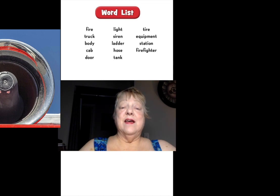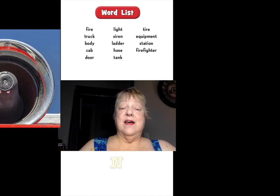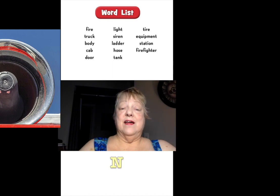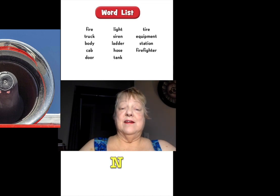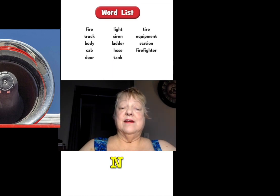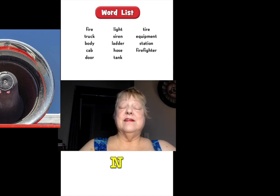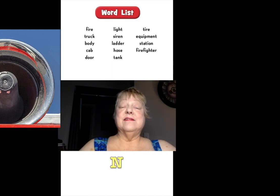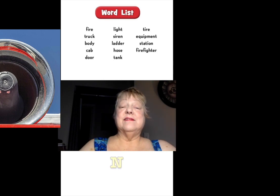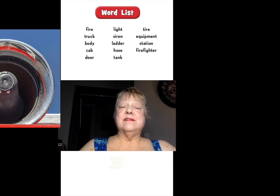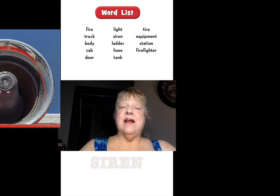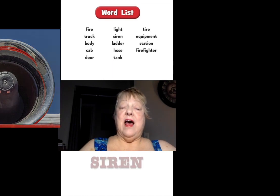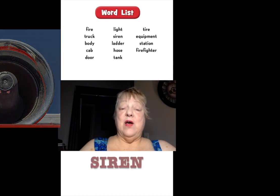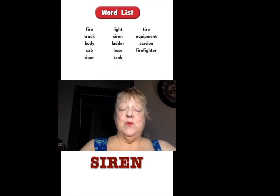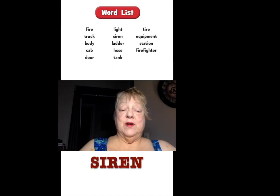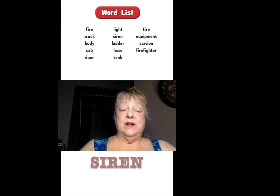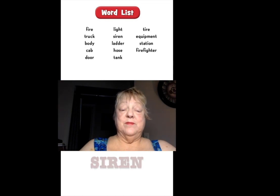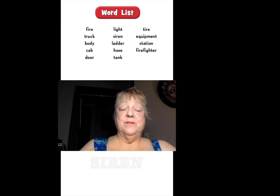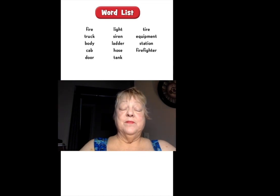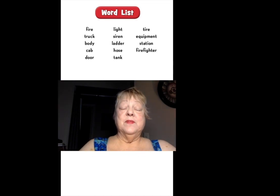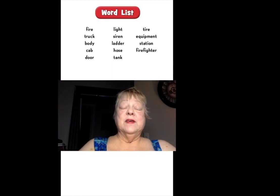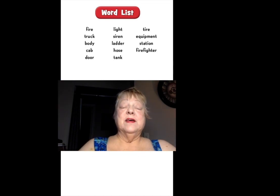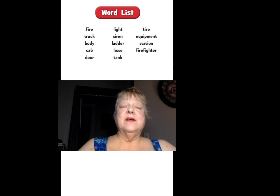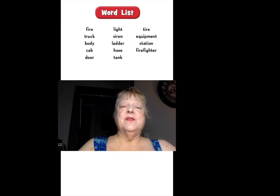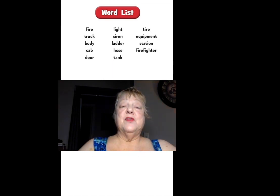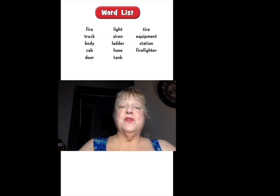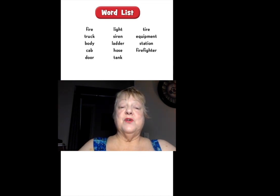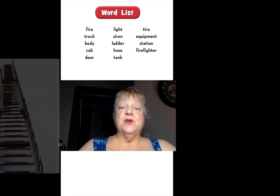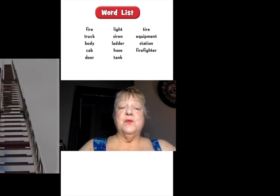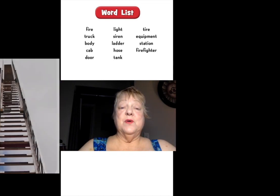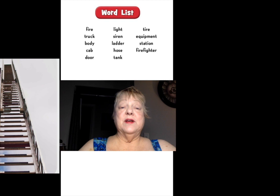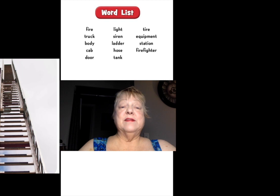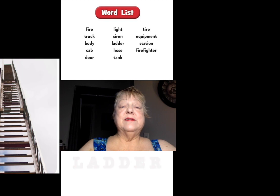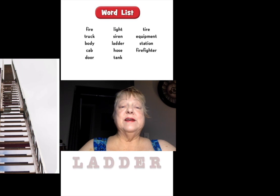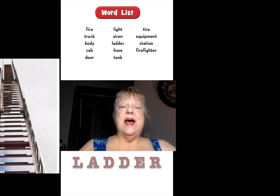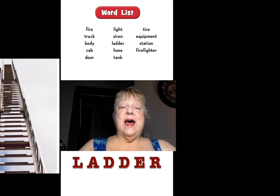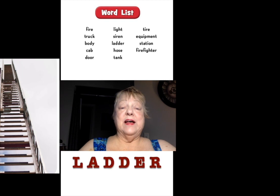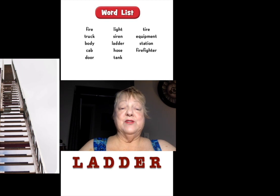S-I-R-E-N, siren. The third one is ladder,